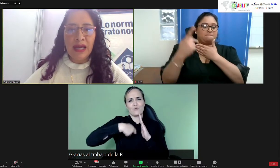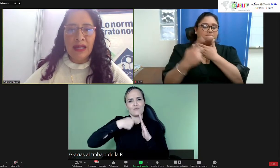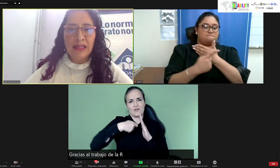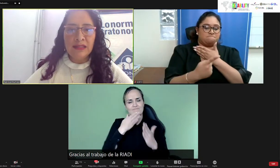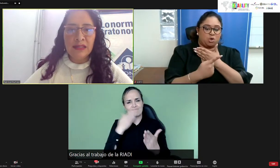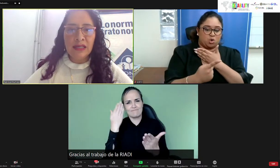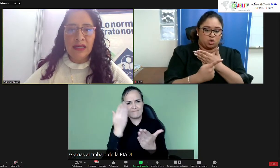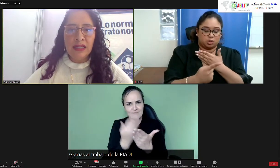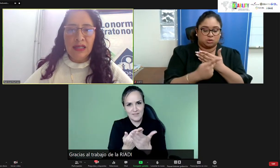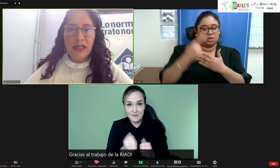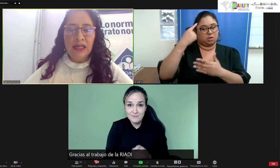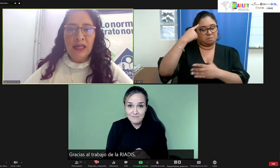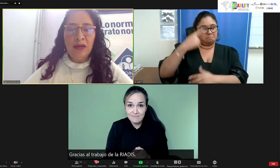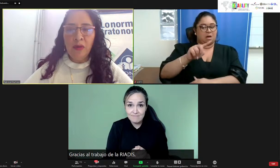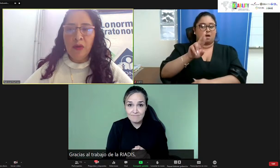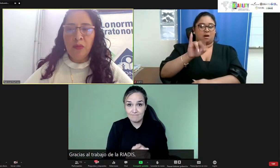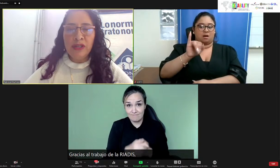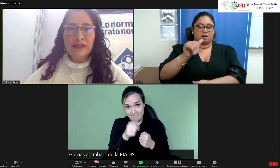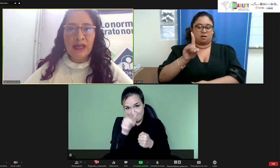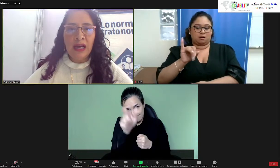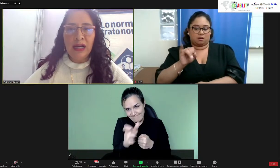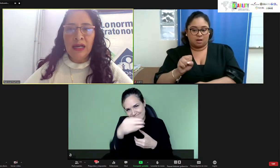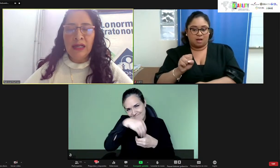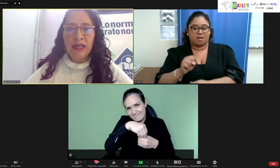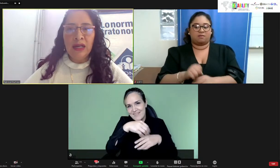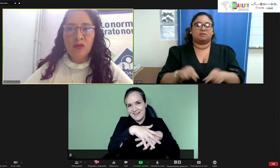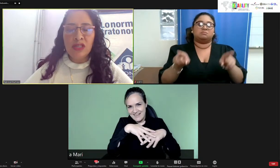coordinator also for realities